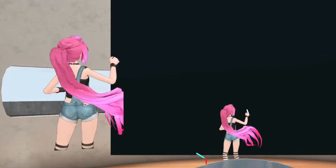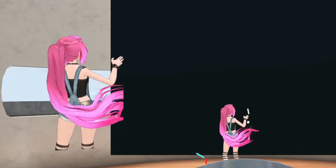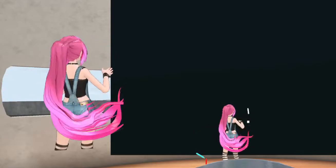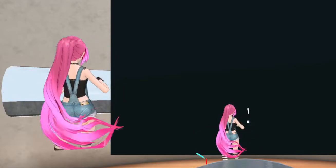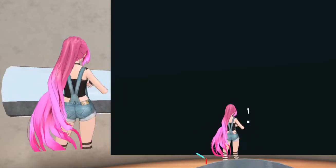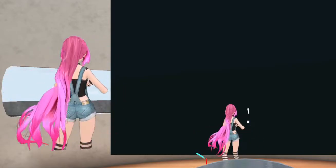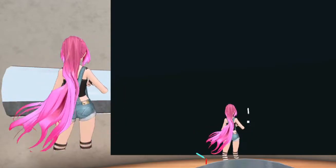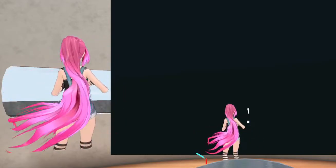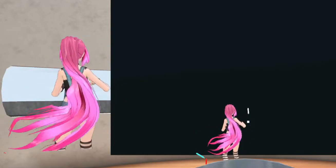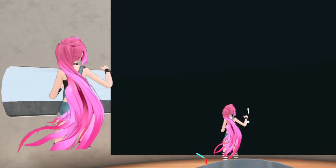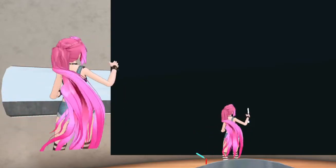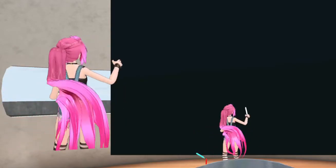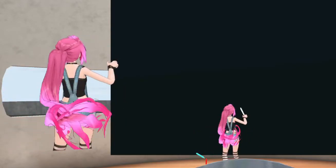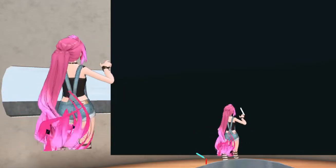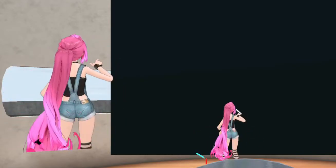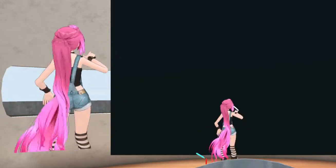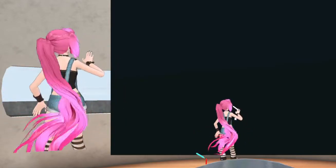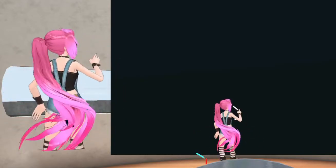things.